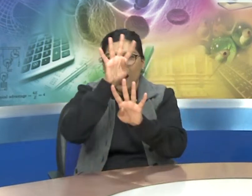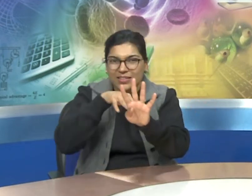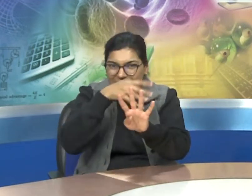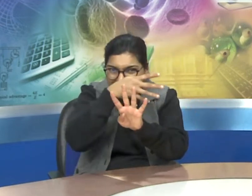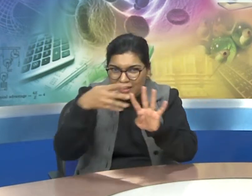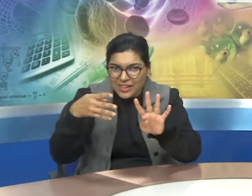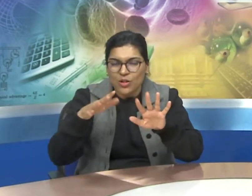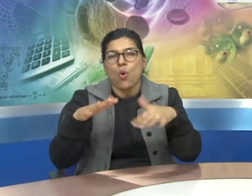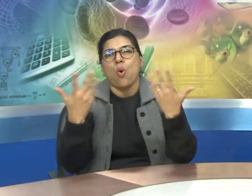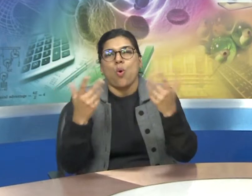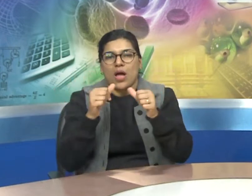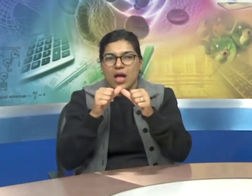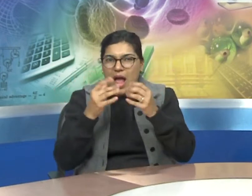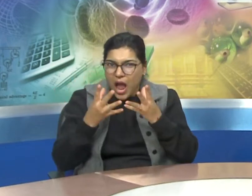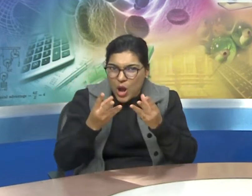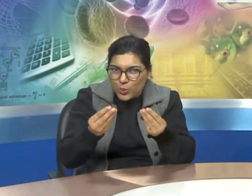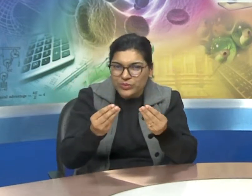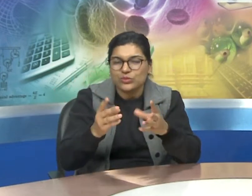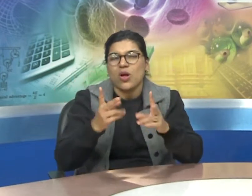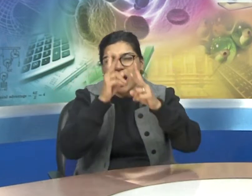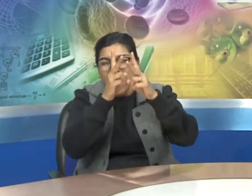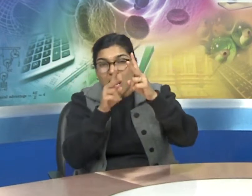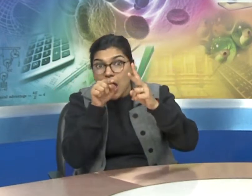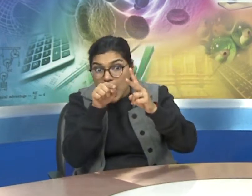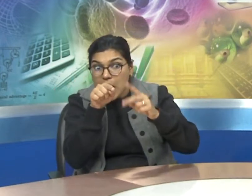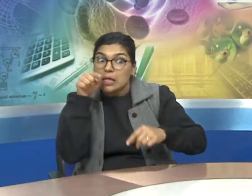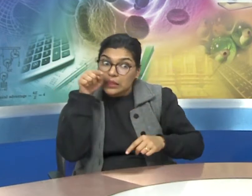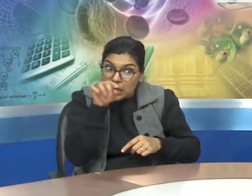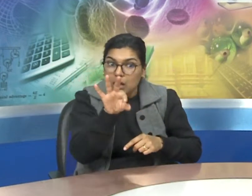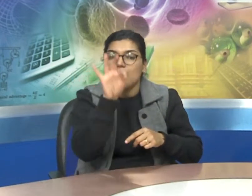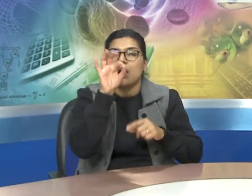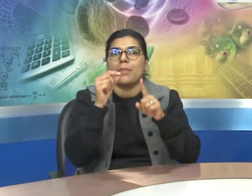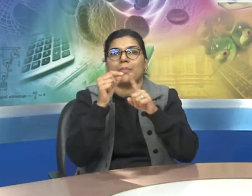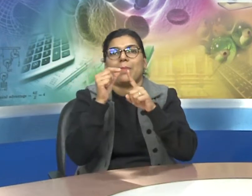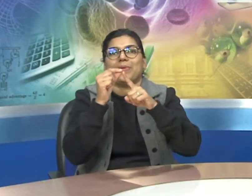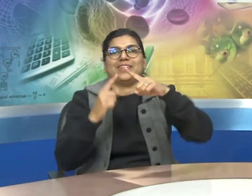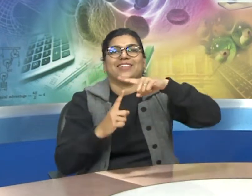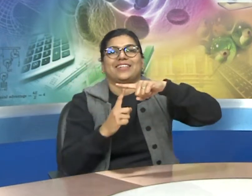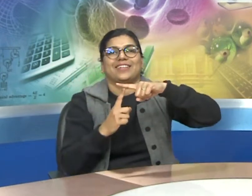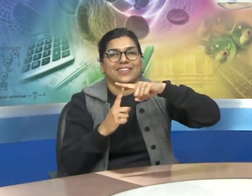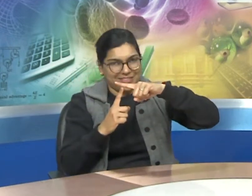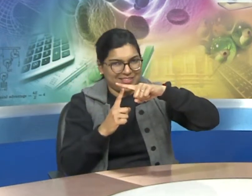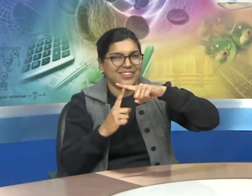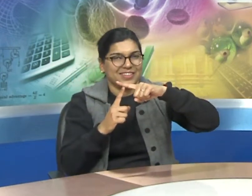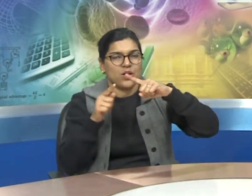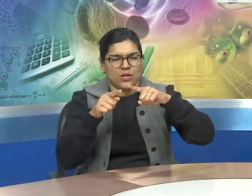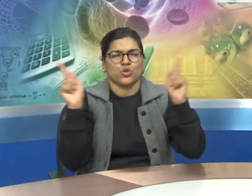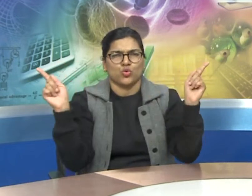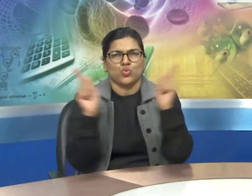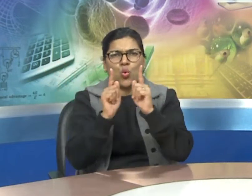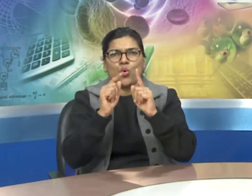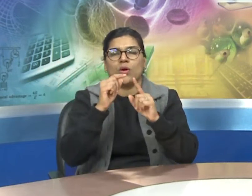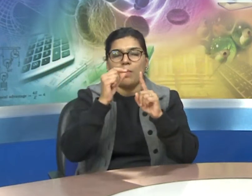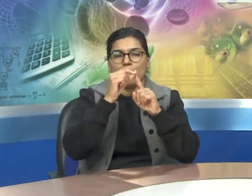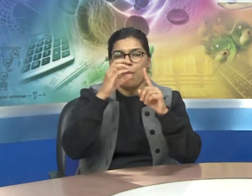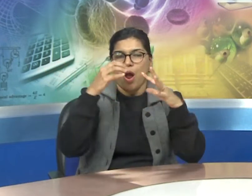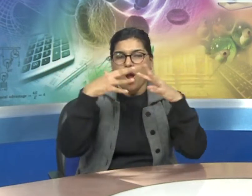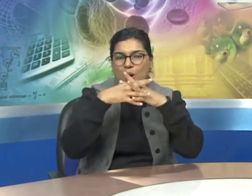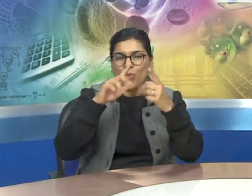MS Word, MS Excel, MS Access. In that pop-up menu, you